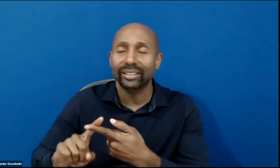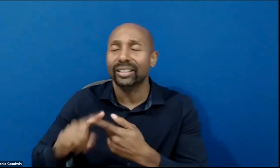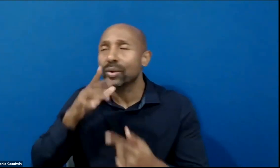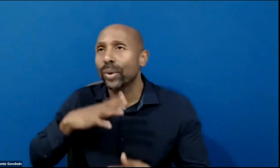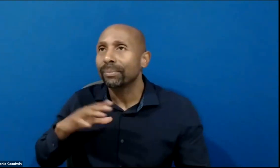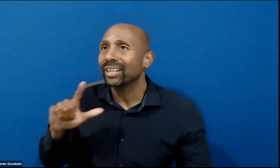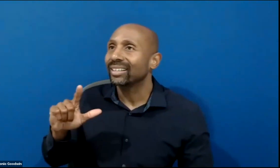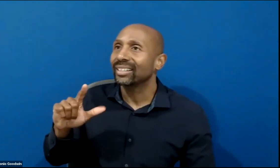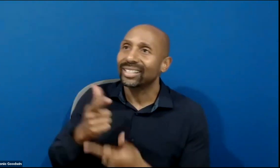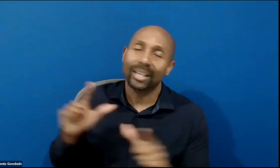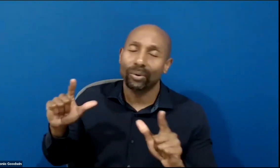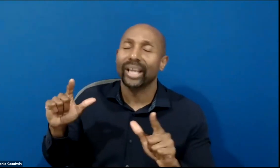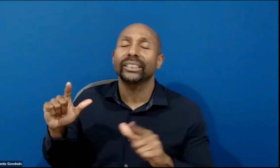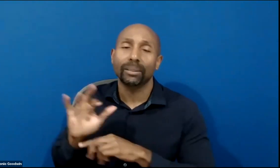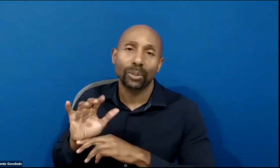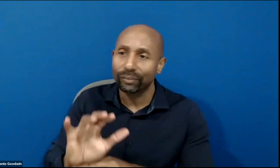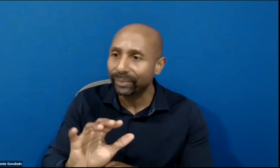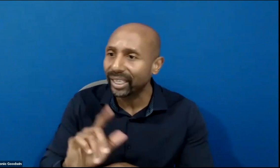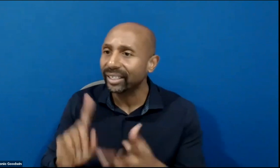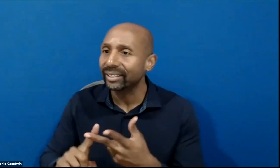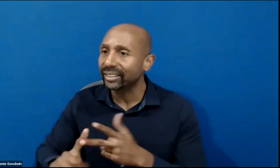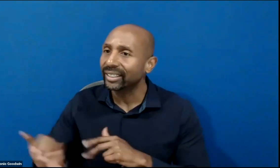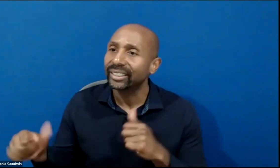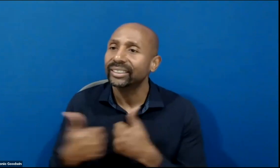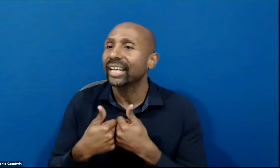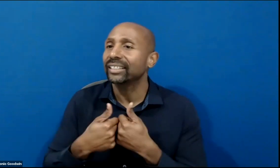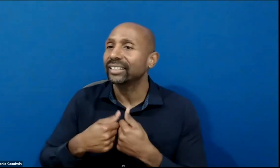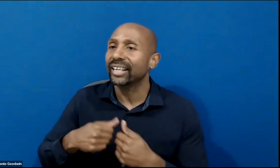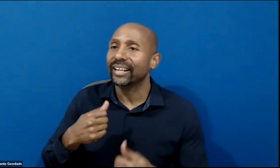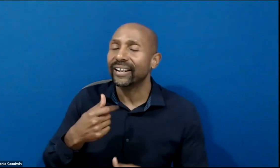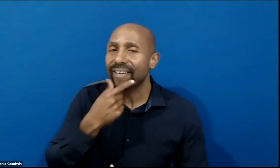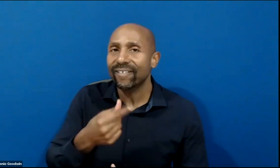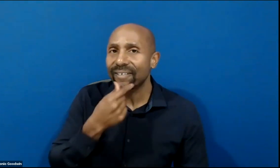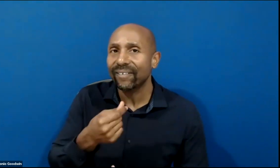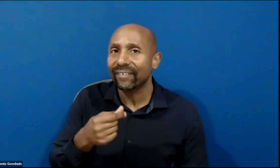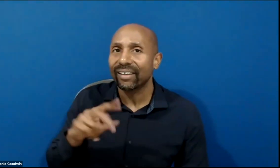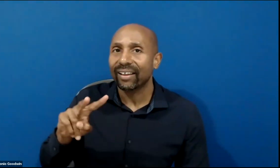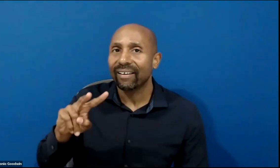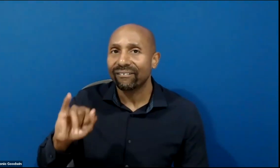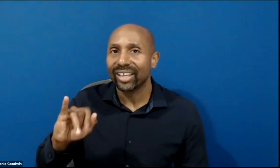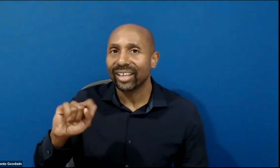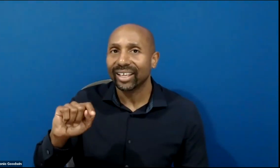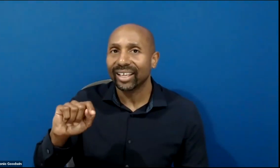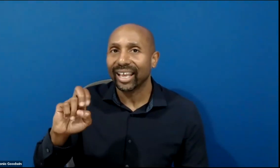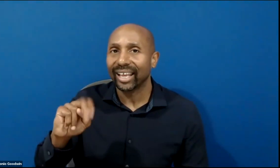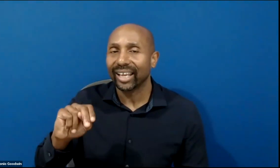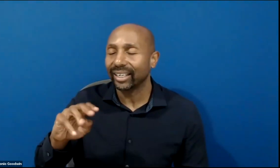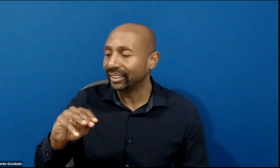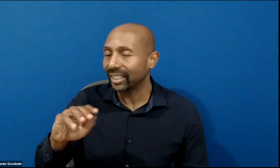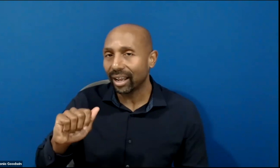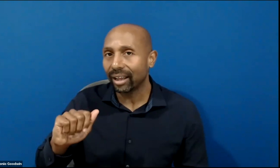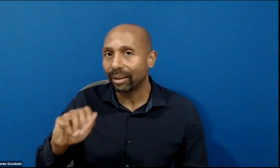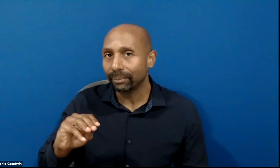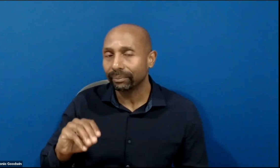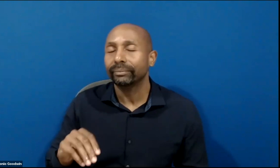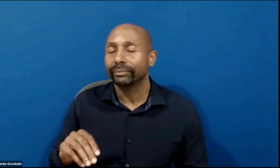the challenging of Vietnam. So I did receive that education also, that